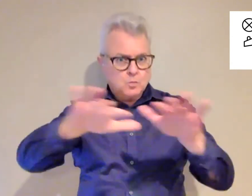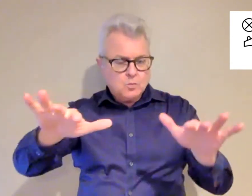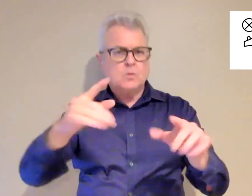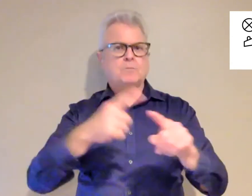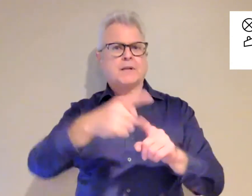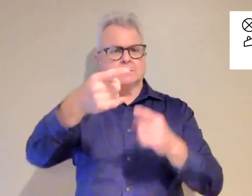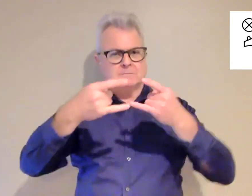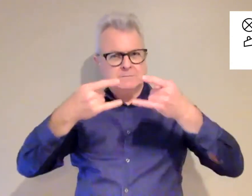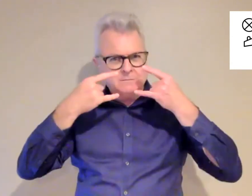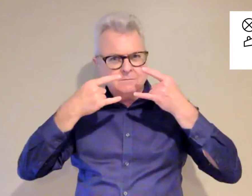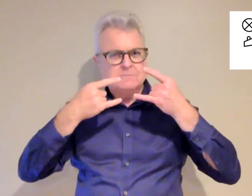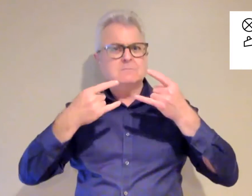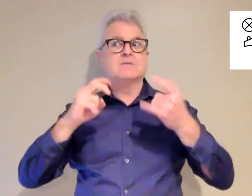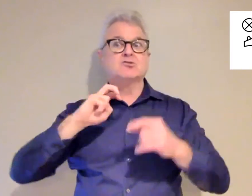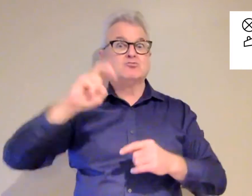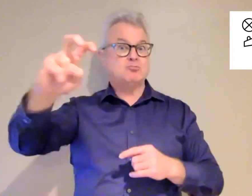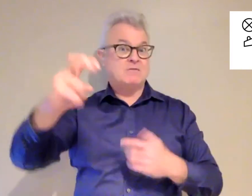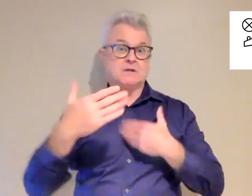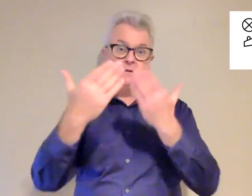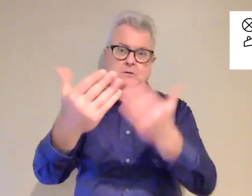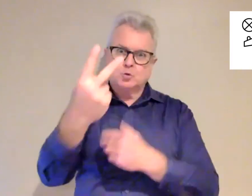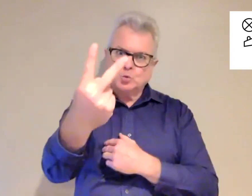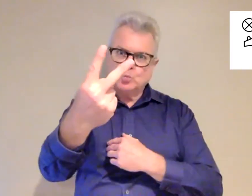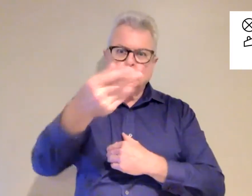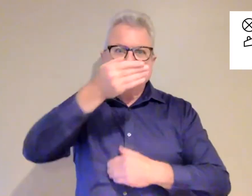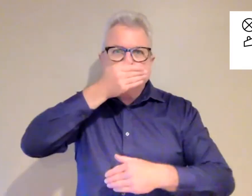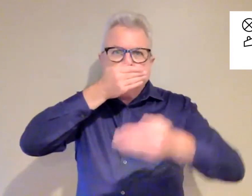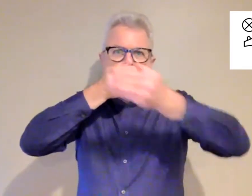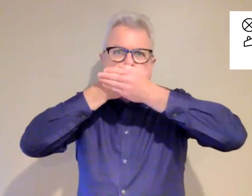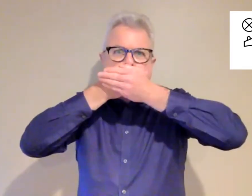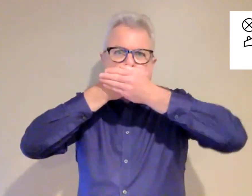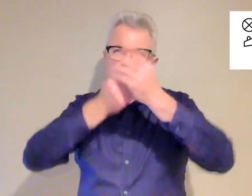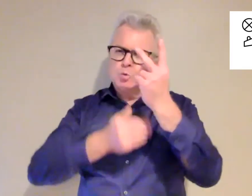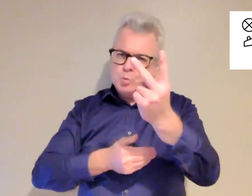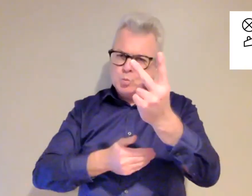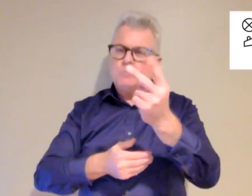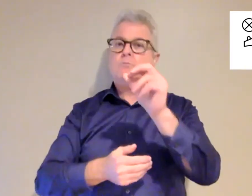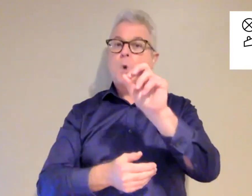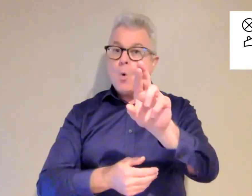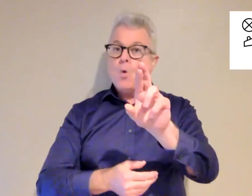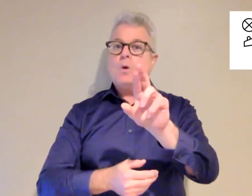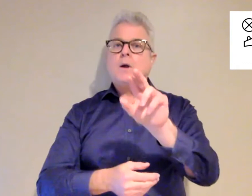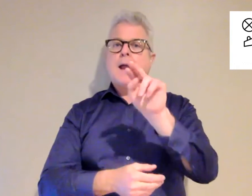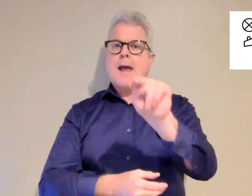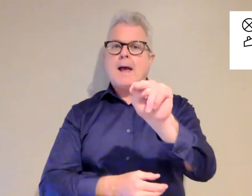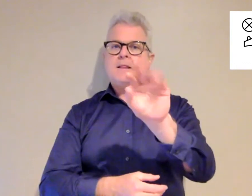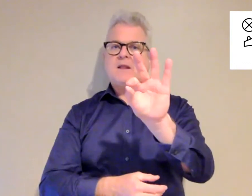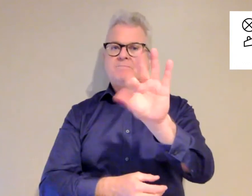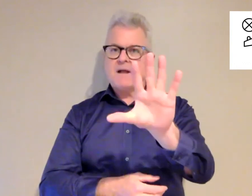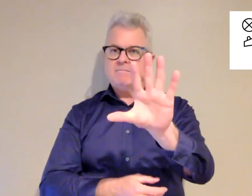to on the websites to find out what status they are recommending, if they are a high risk or a low risk. Double mask if you